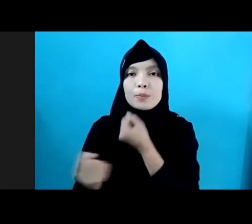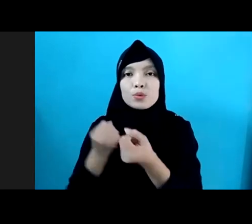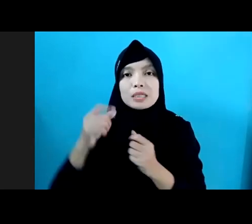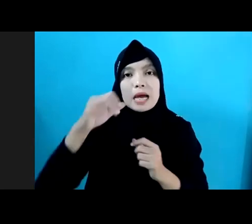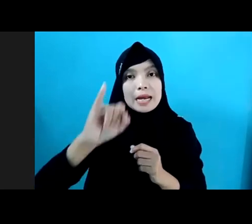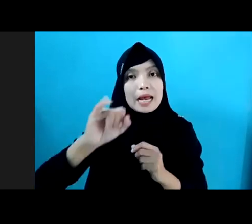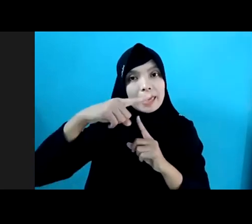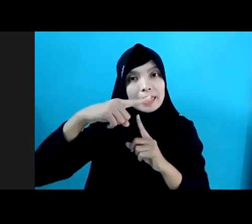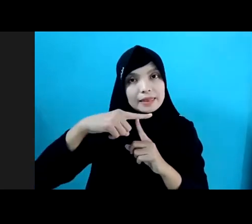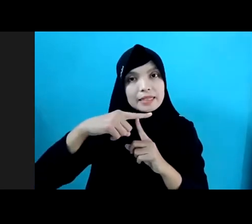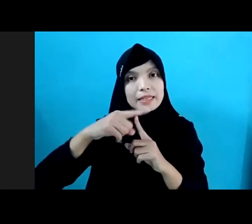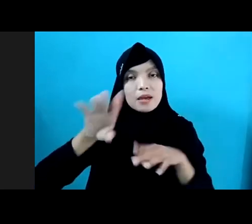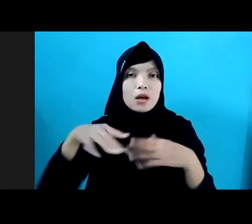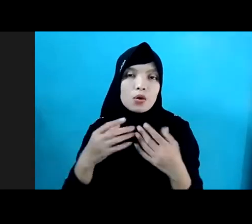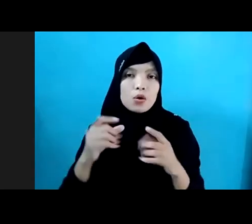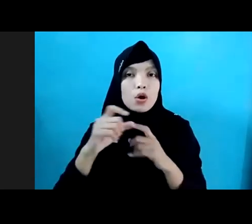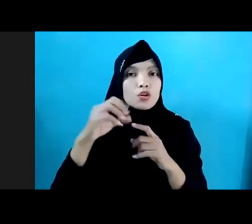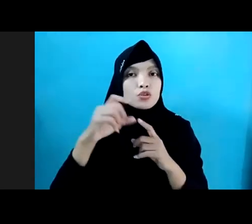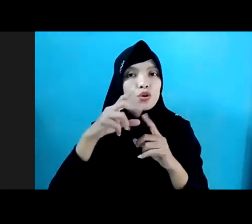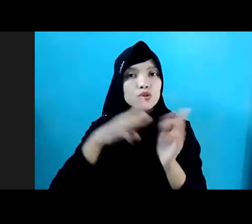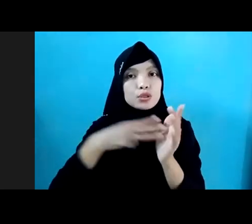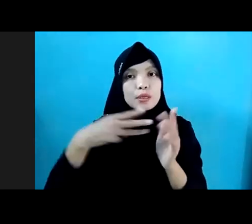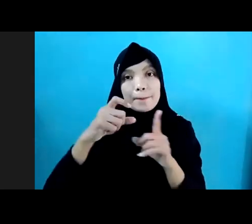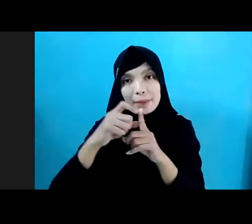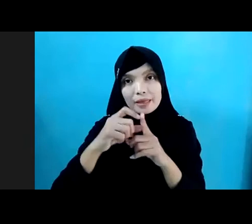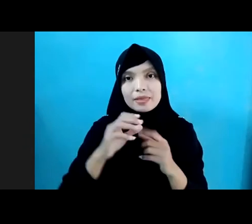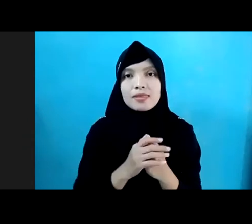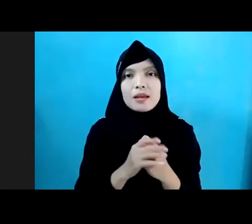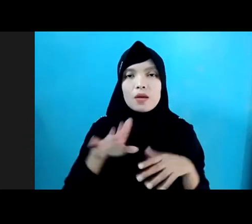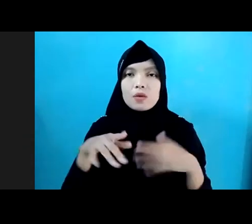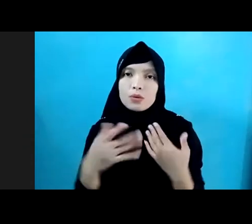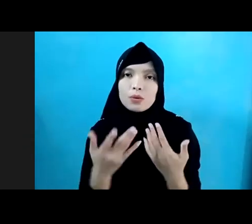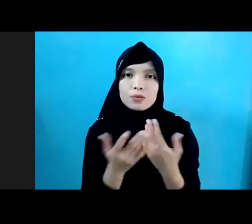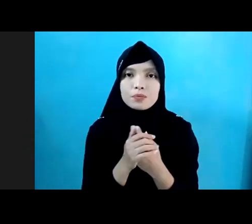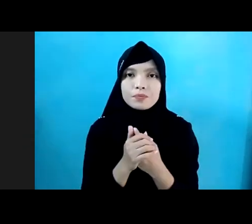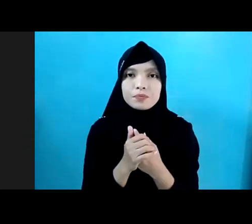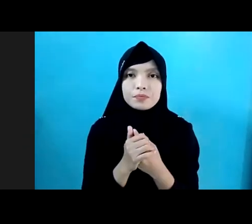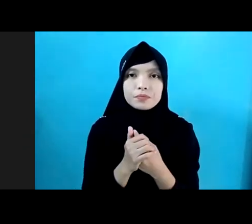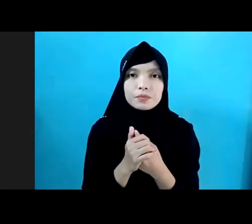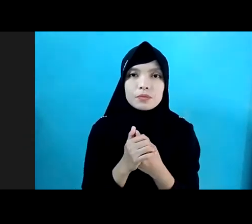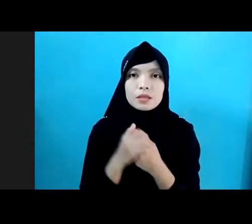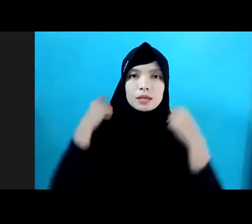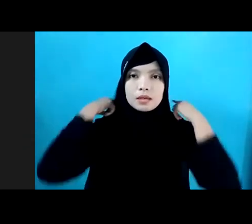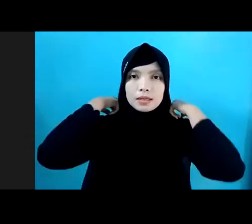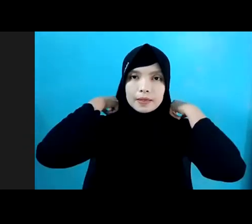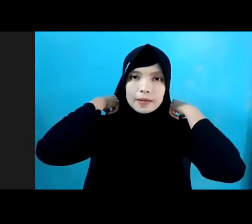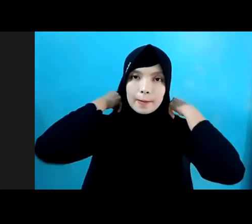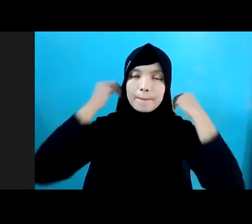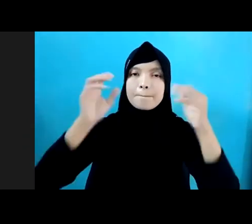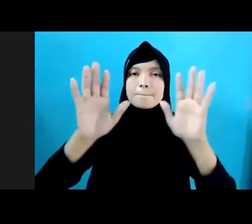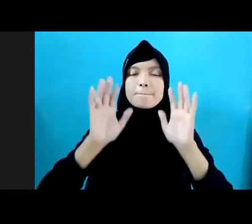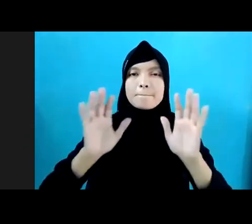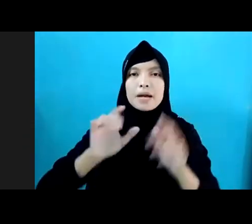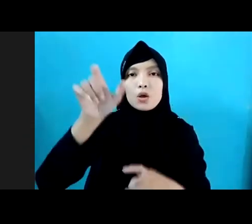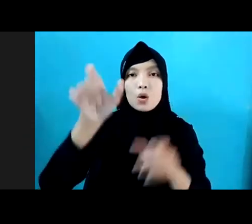Many People Are Recognizing That Save The Children Has Got Expertise In A Way They Don't And